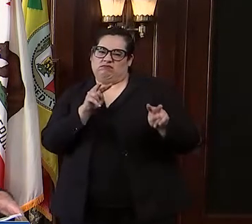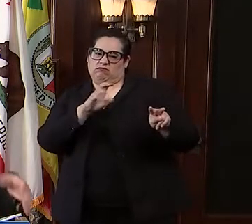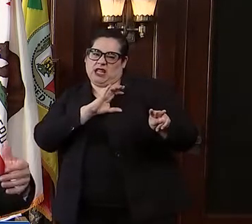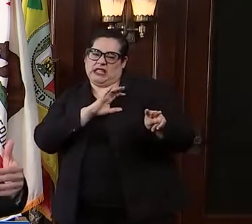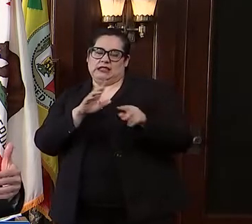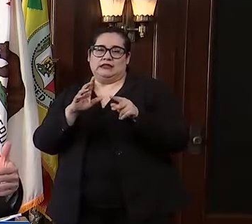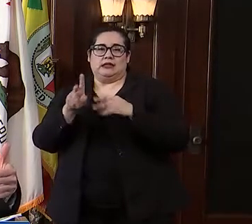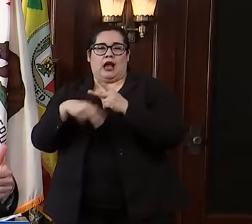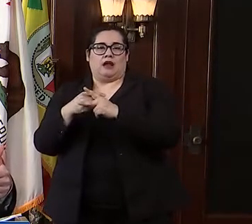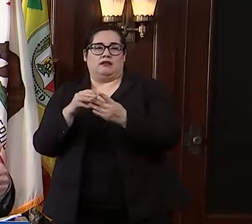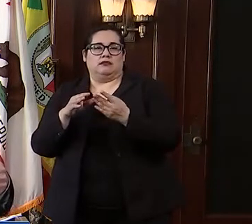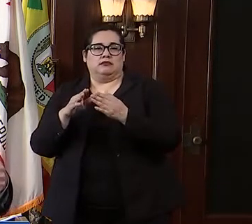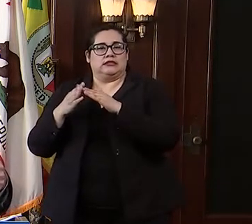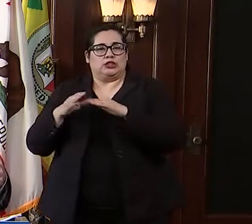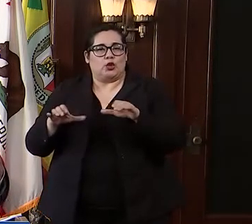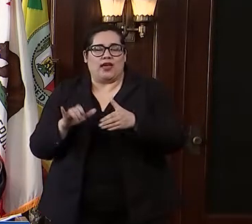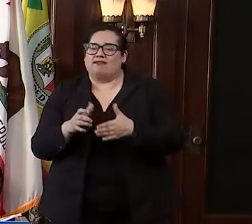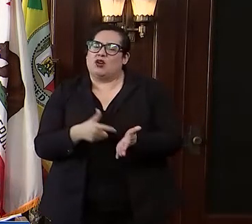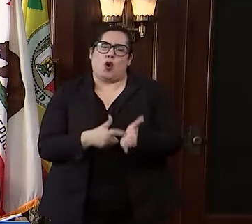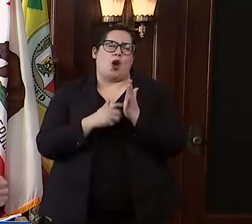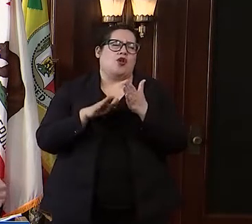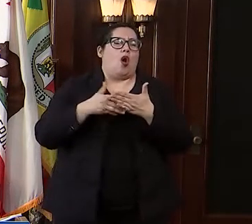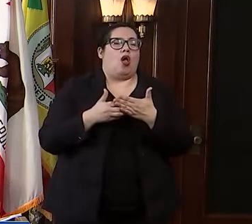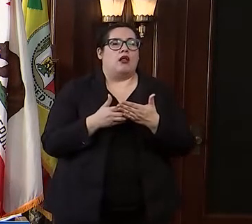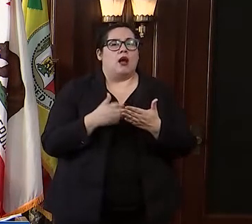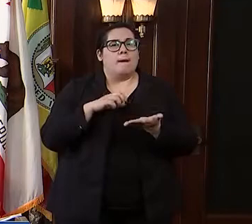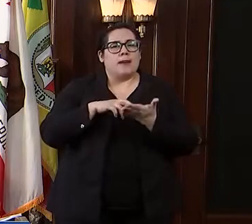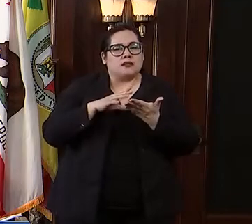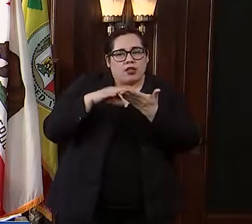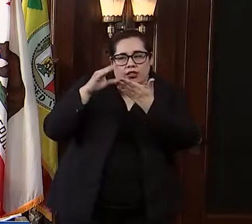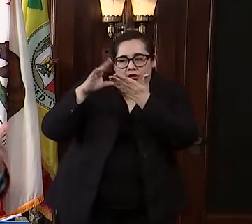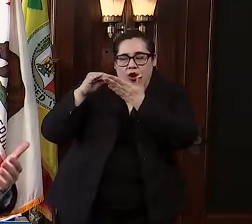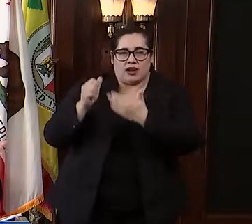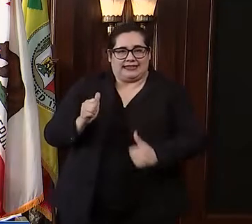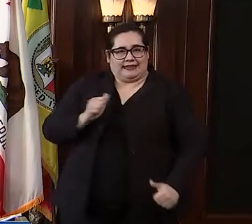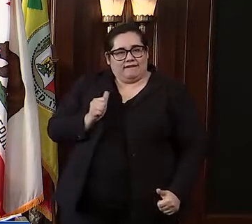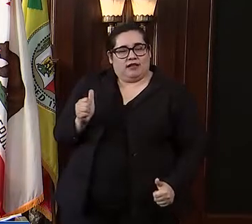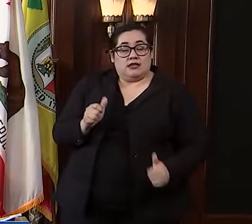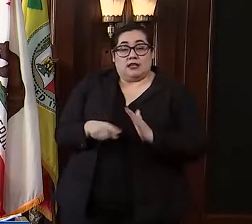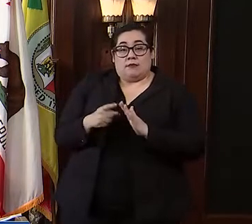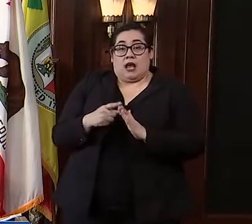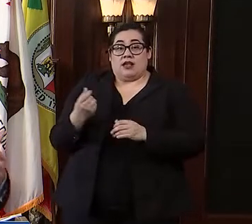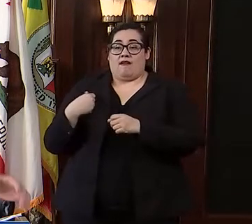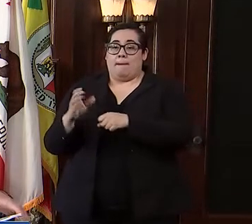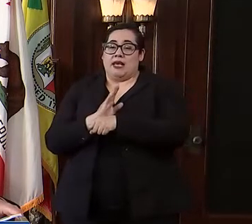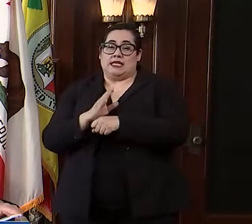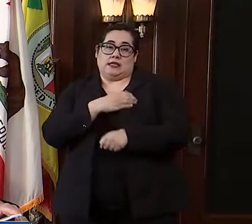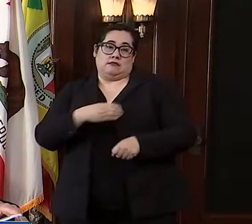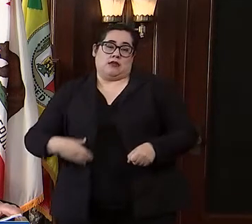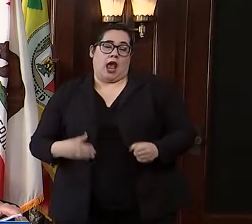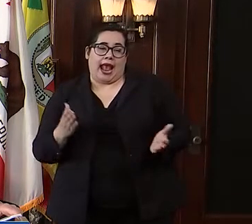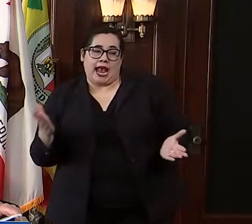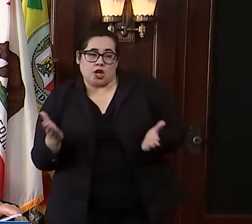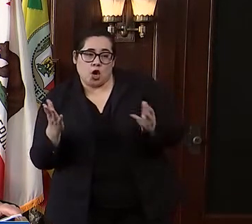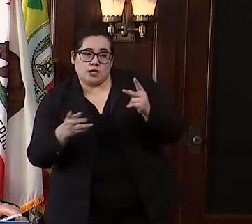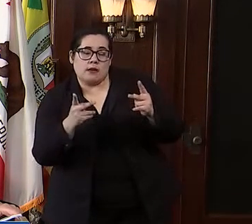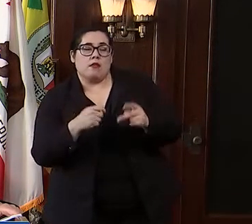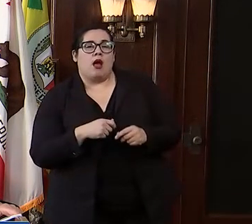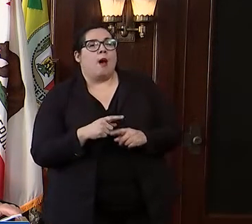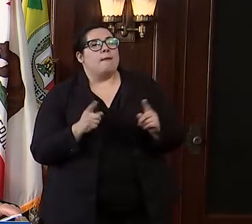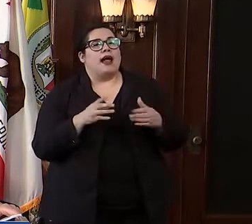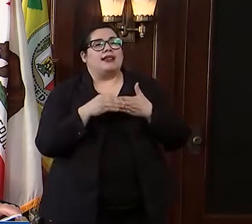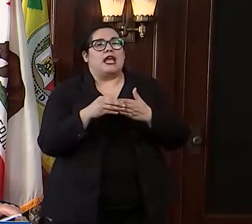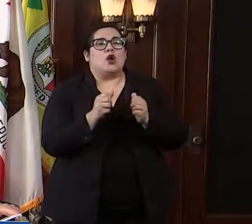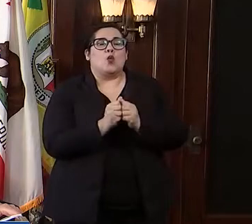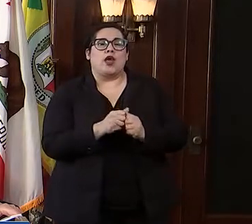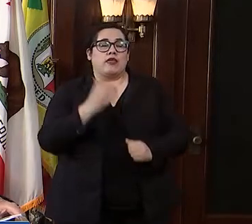it. It requires all of us to educate ourselves. Sometimes our business ambassadors, can encourage folks, but we have to lead with